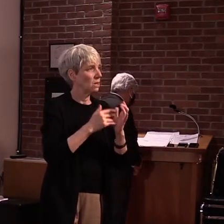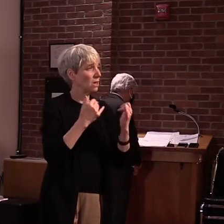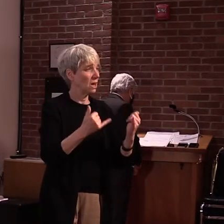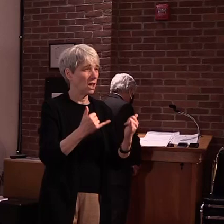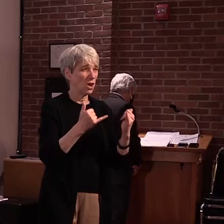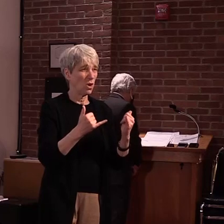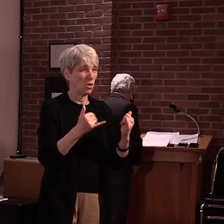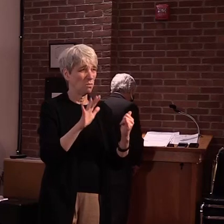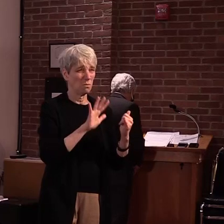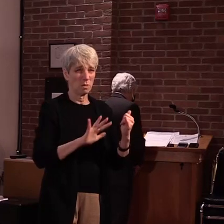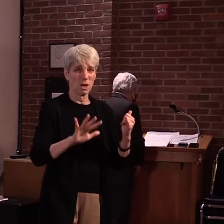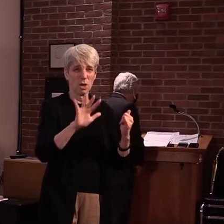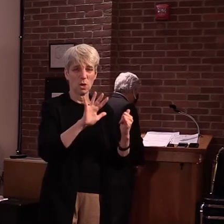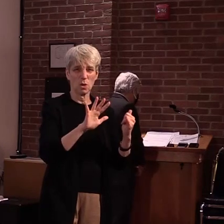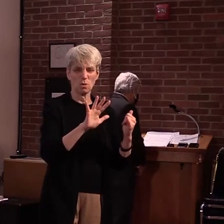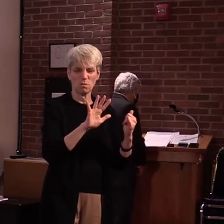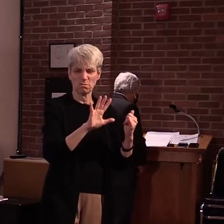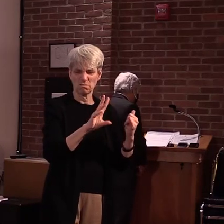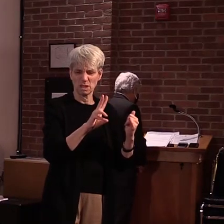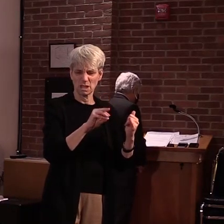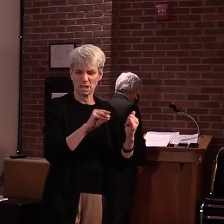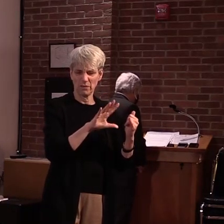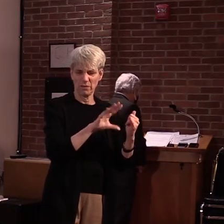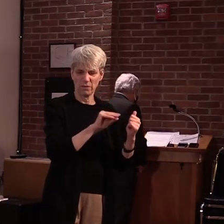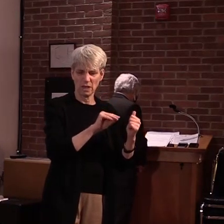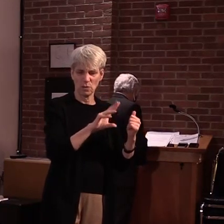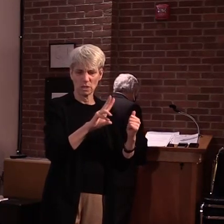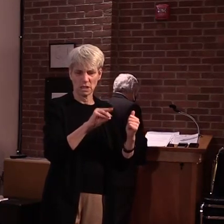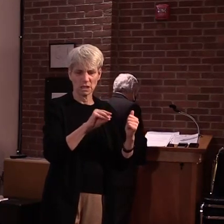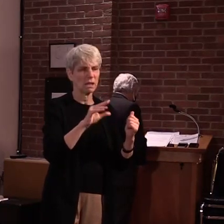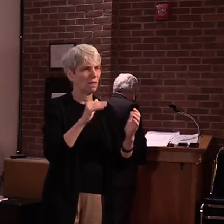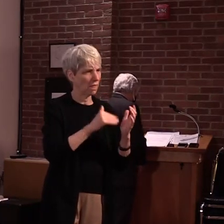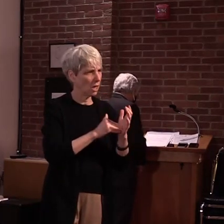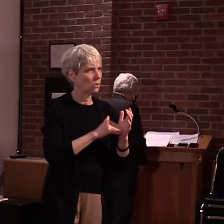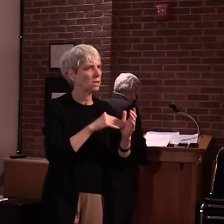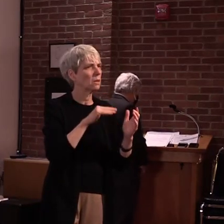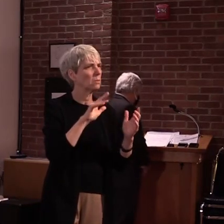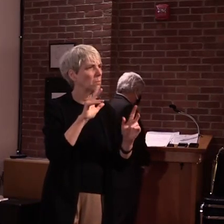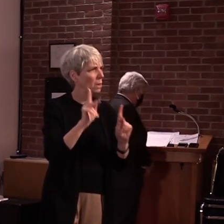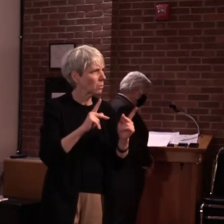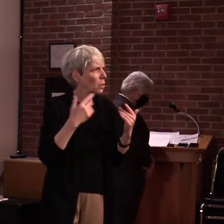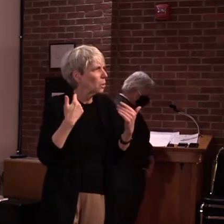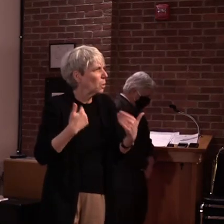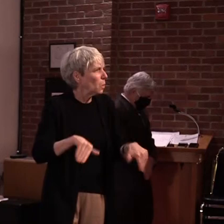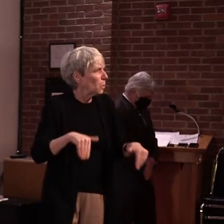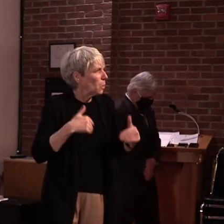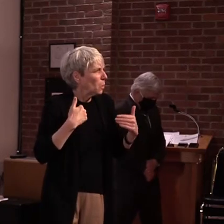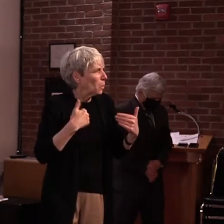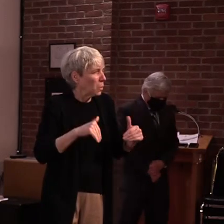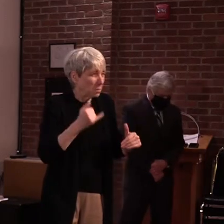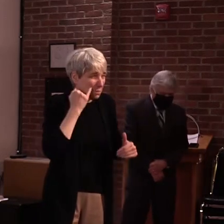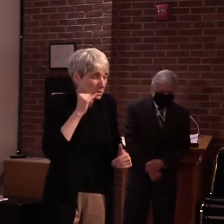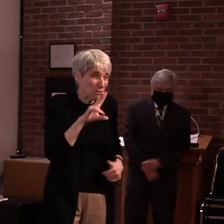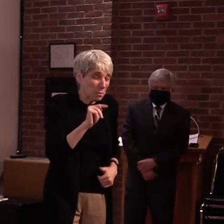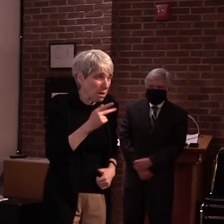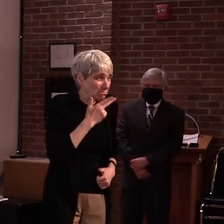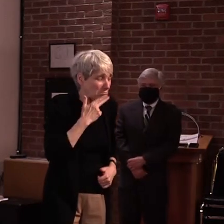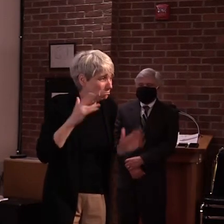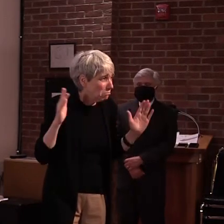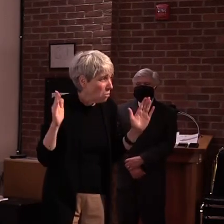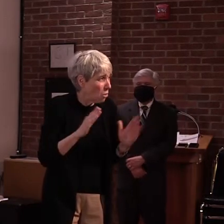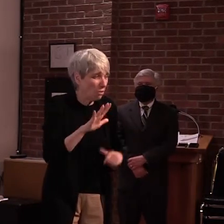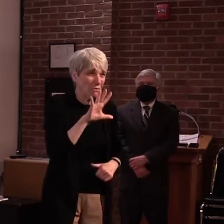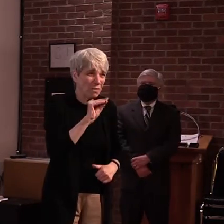maybe 60,000 or something like that, 50 or 60,000. That's 50 or 60,000 people unemployed right now,